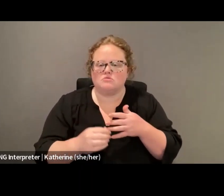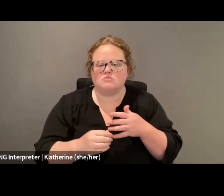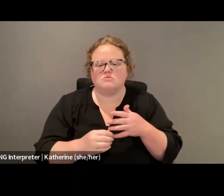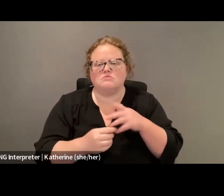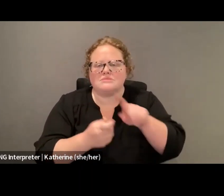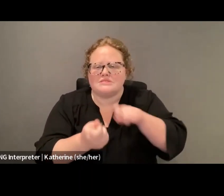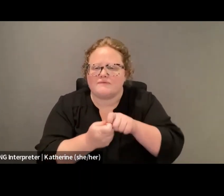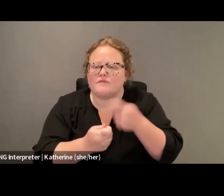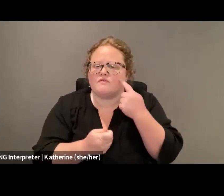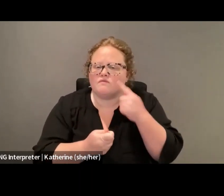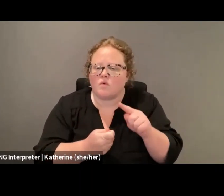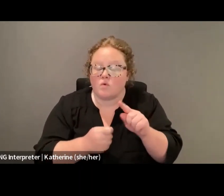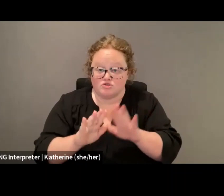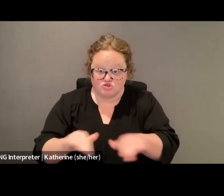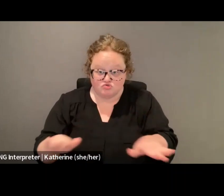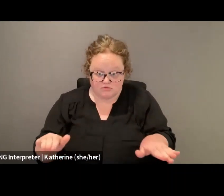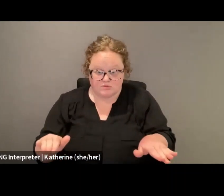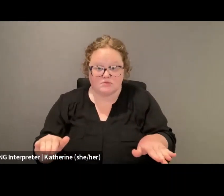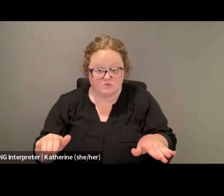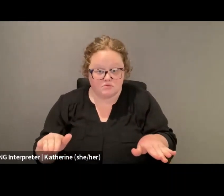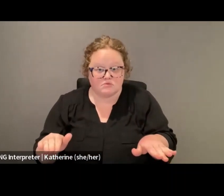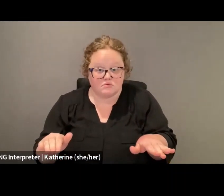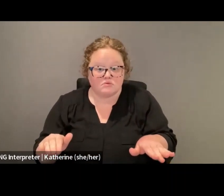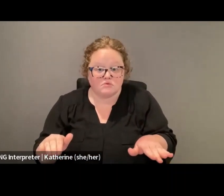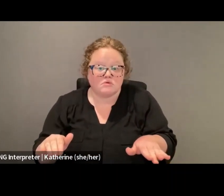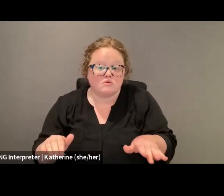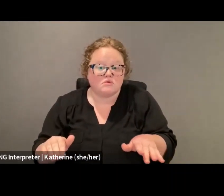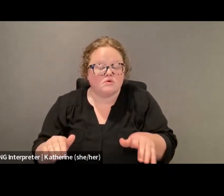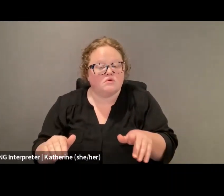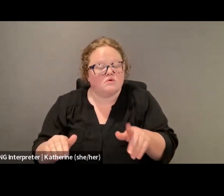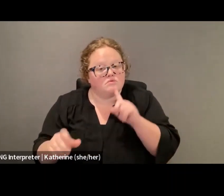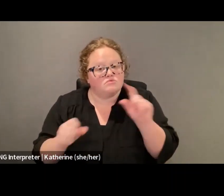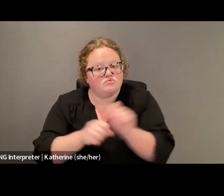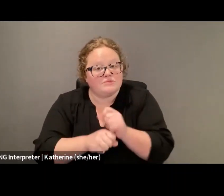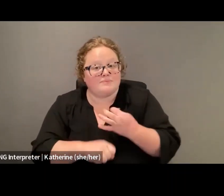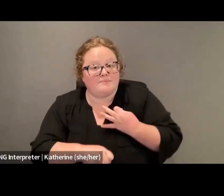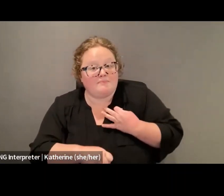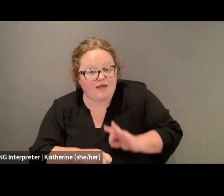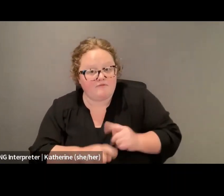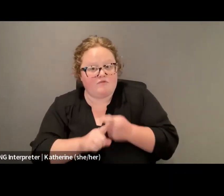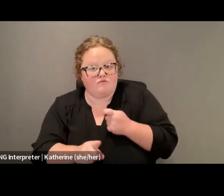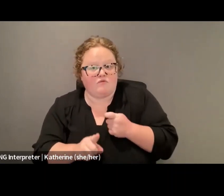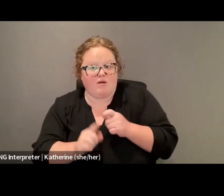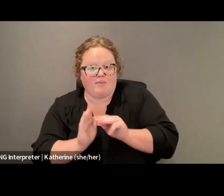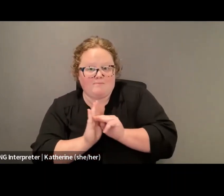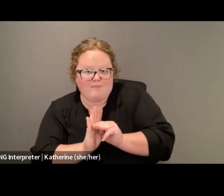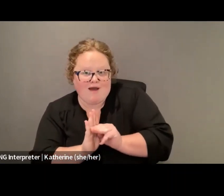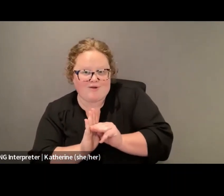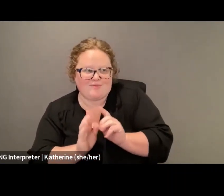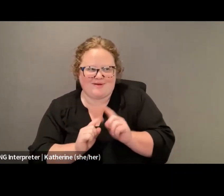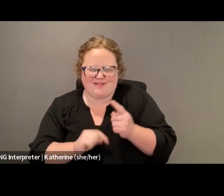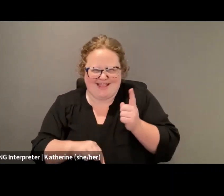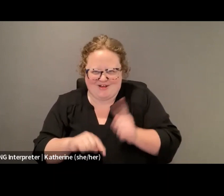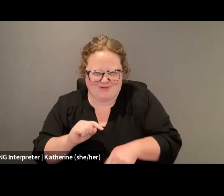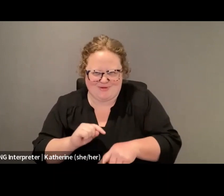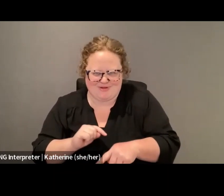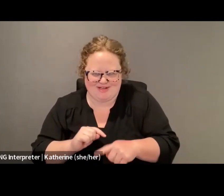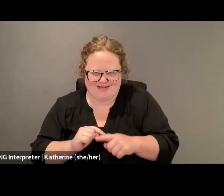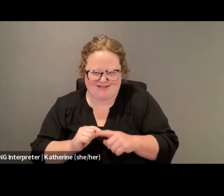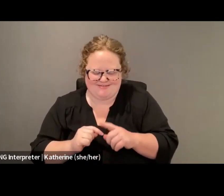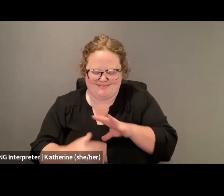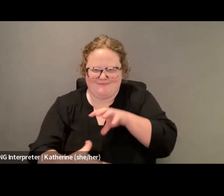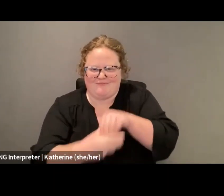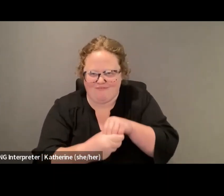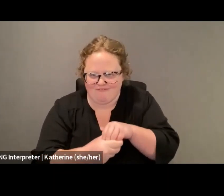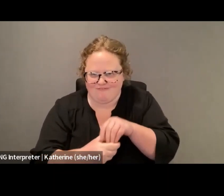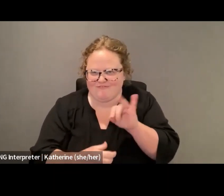for children who can really benefit from this model, but otherwise wouldn't be able to participate because of the responsibilities placed